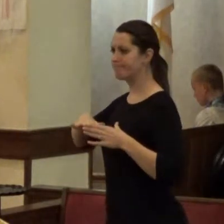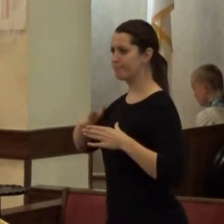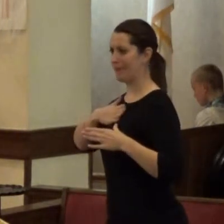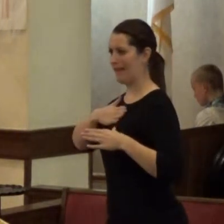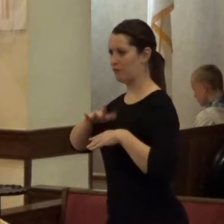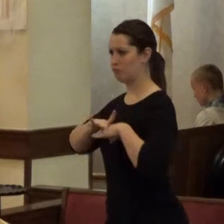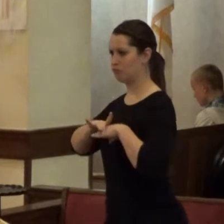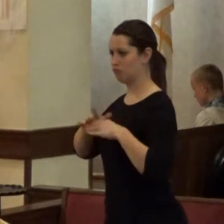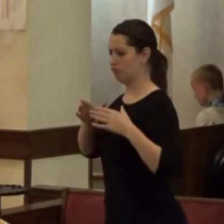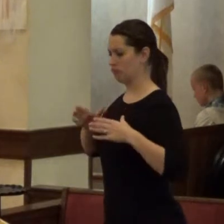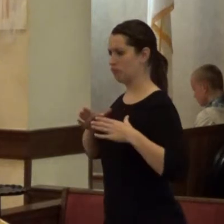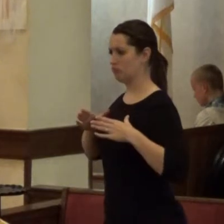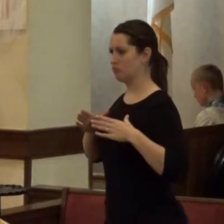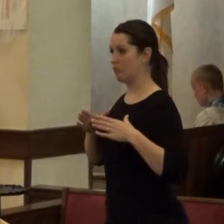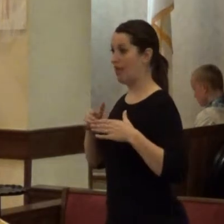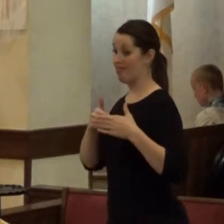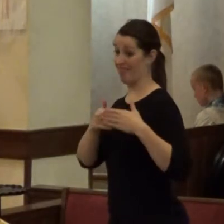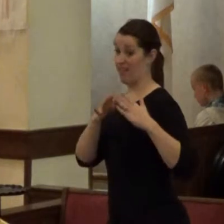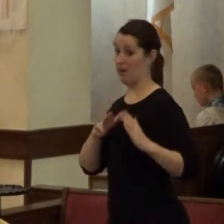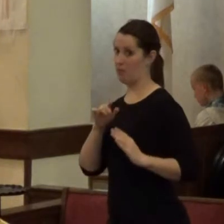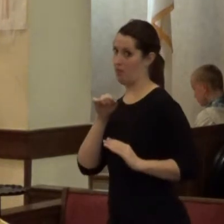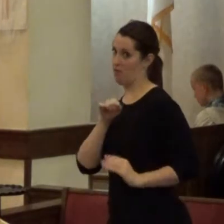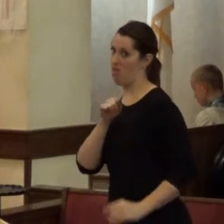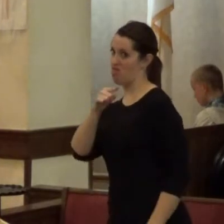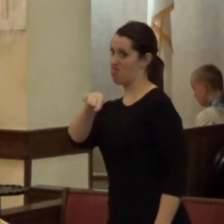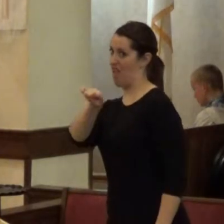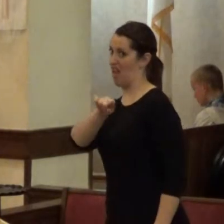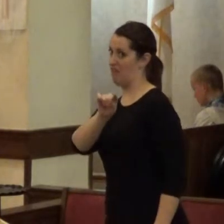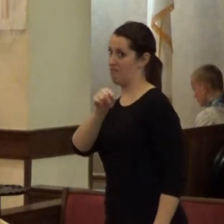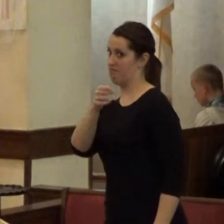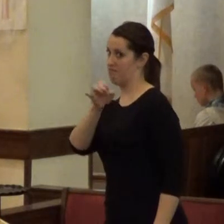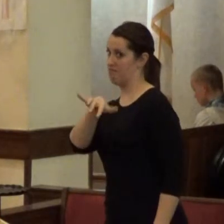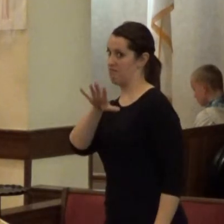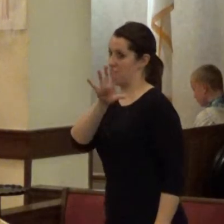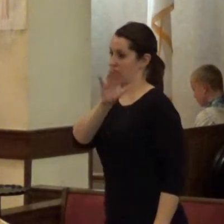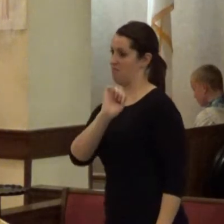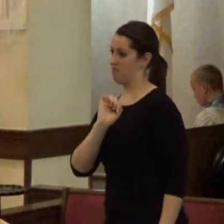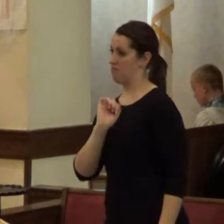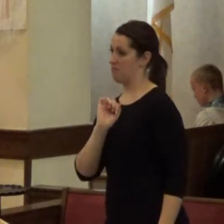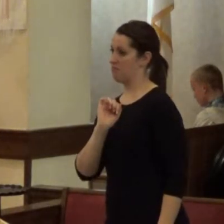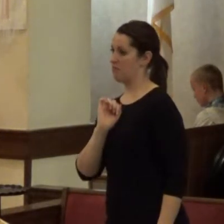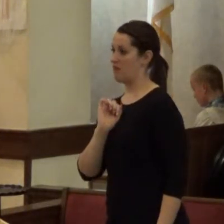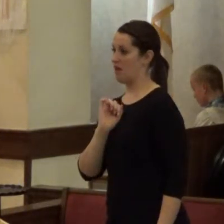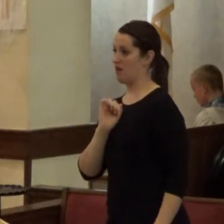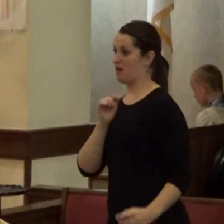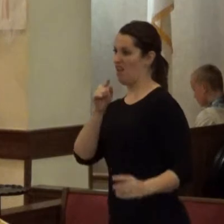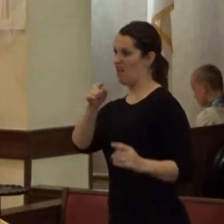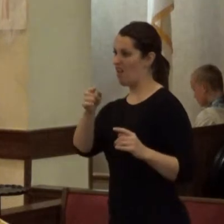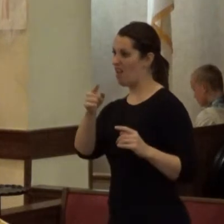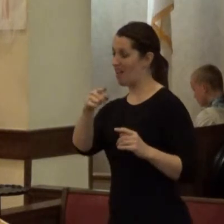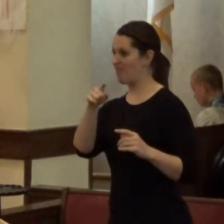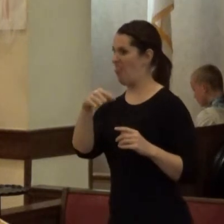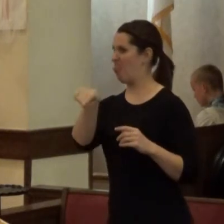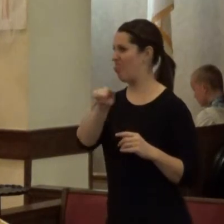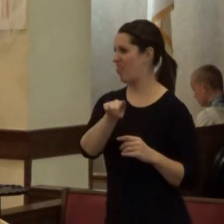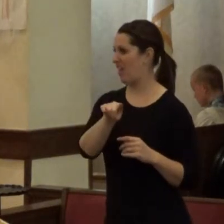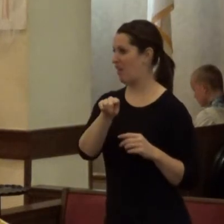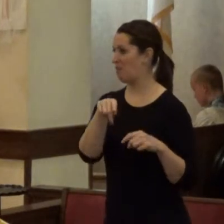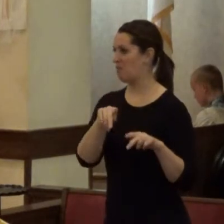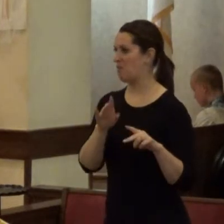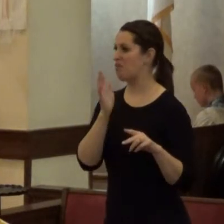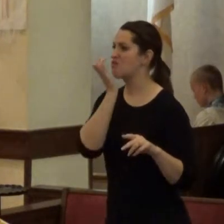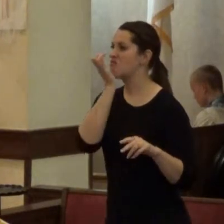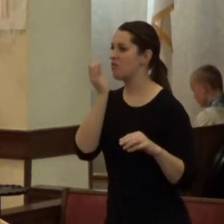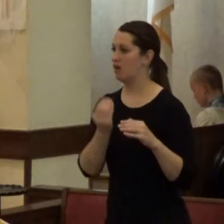turf. The neighbors are they. And we get annoyed if they let their